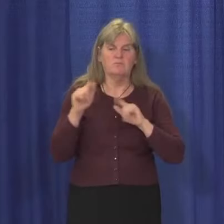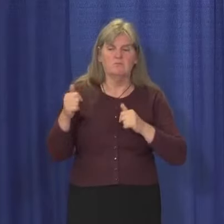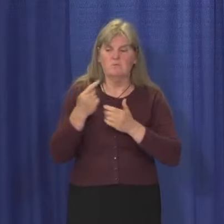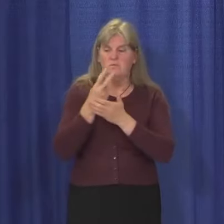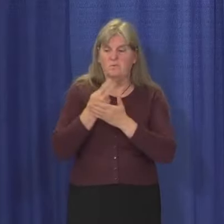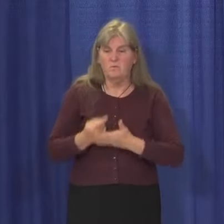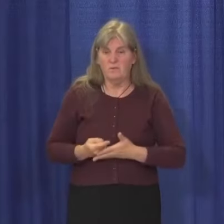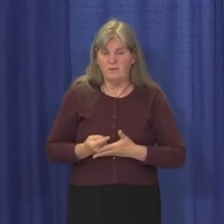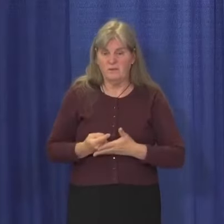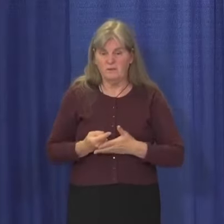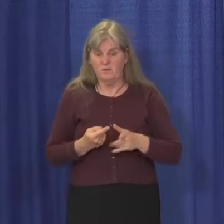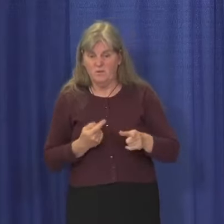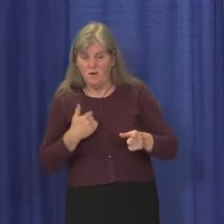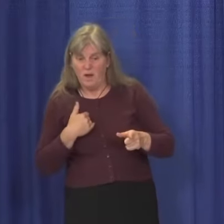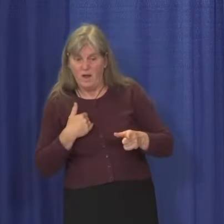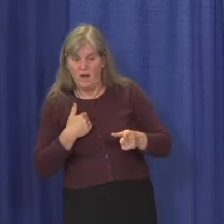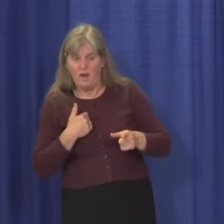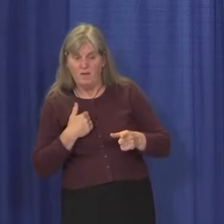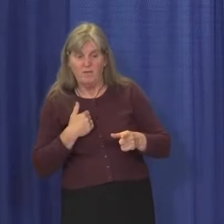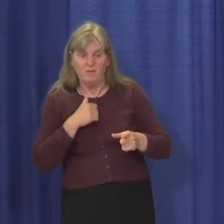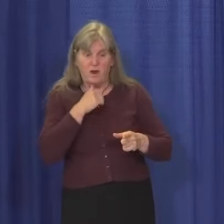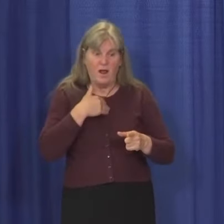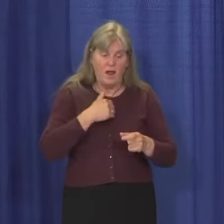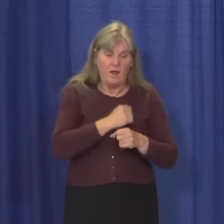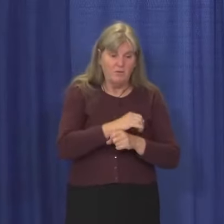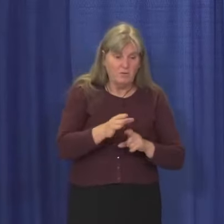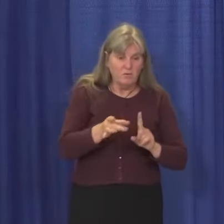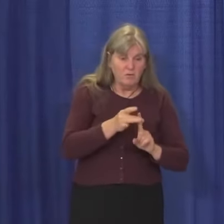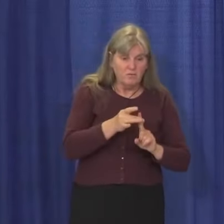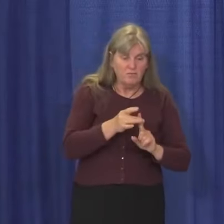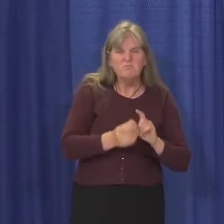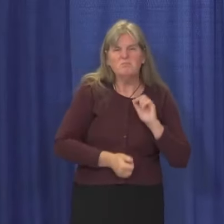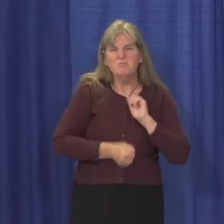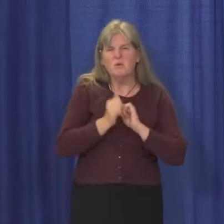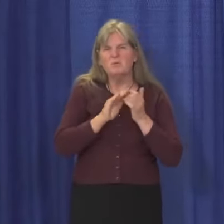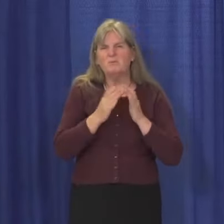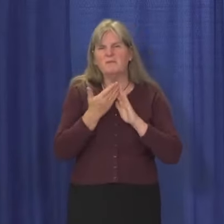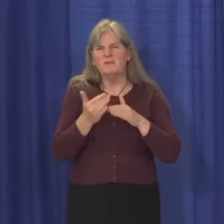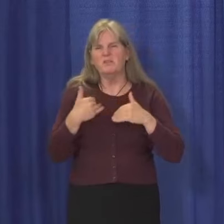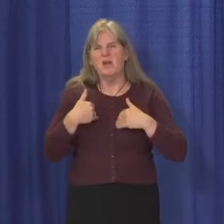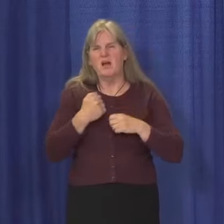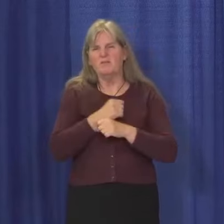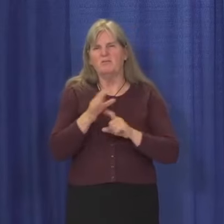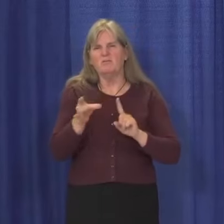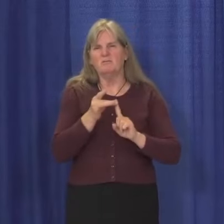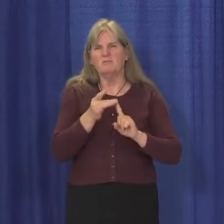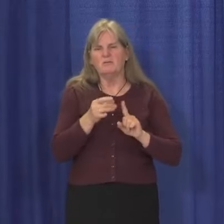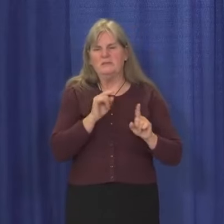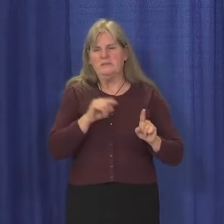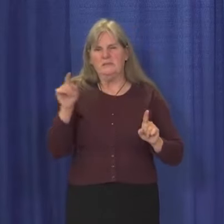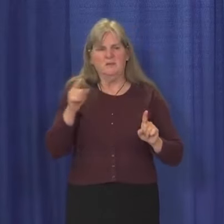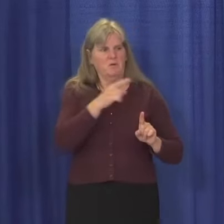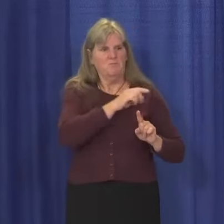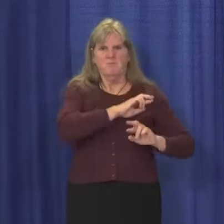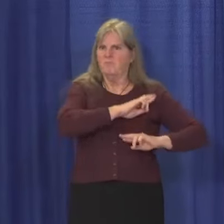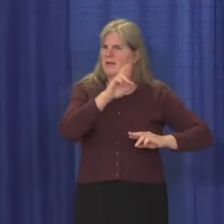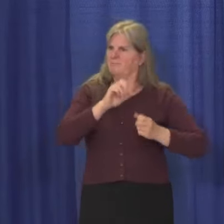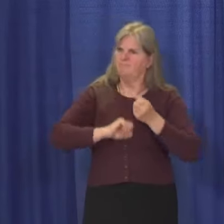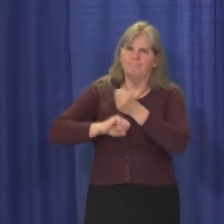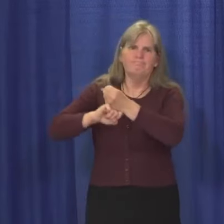whether or not they have had cases. As you know, most communities have had cases. And we've been right there with them,